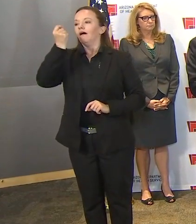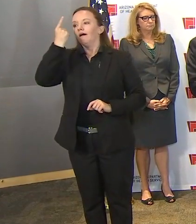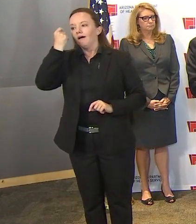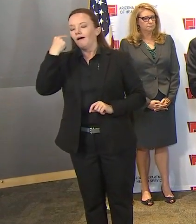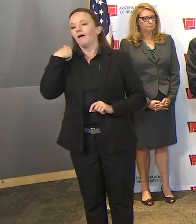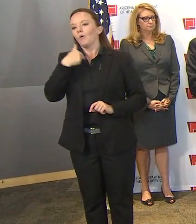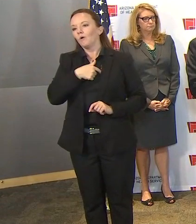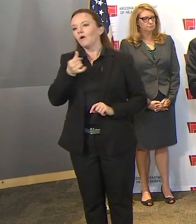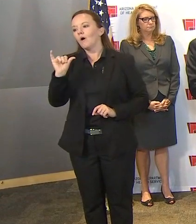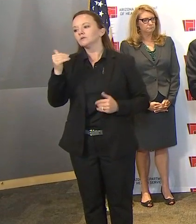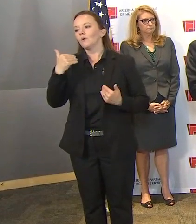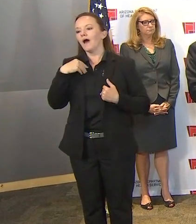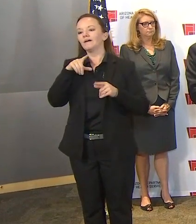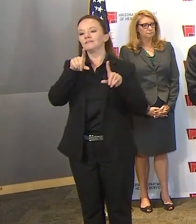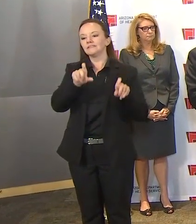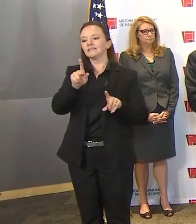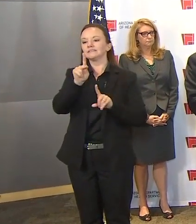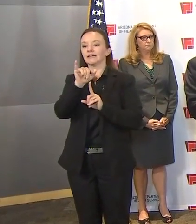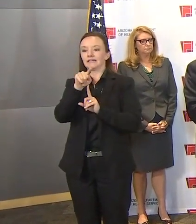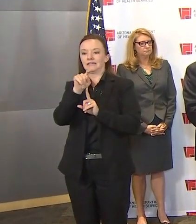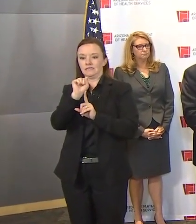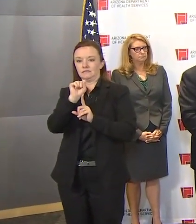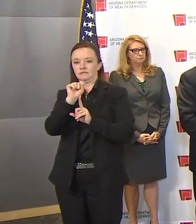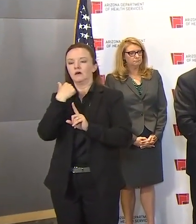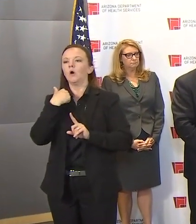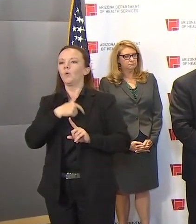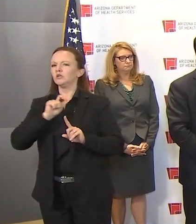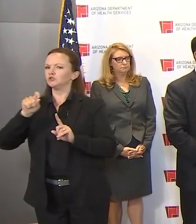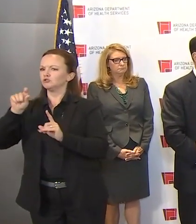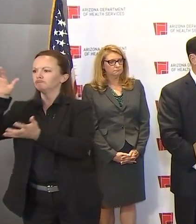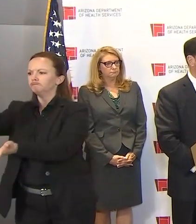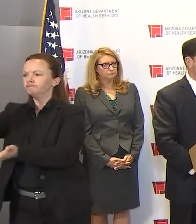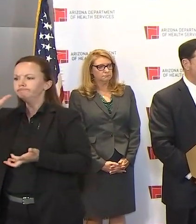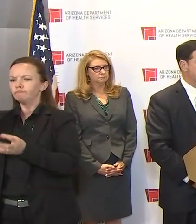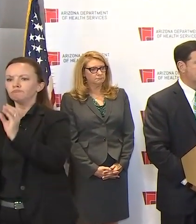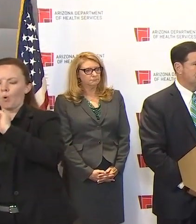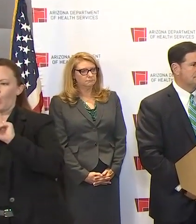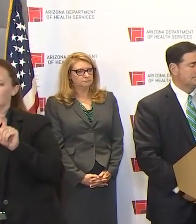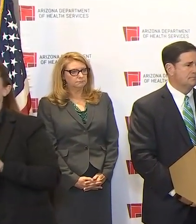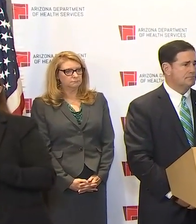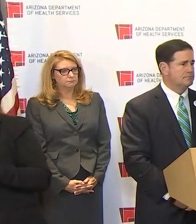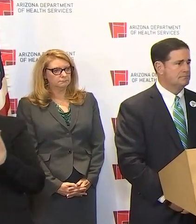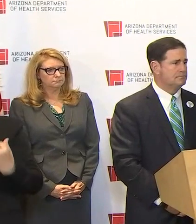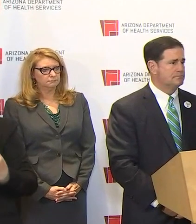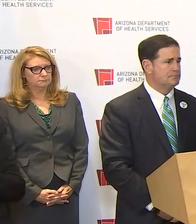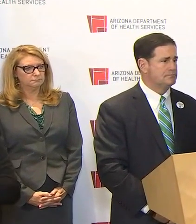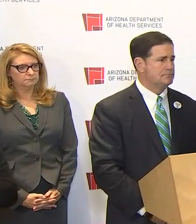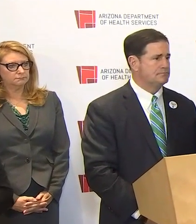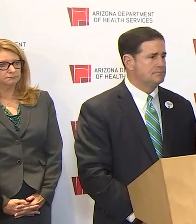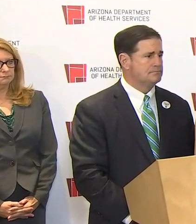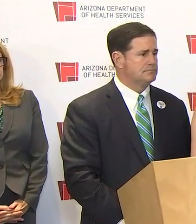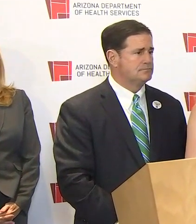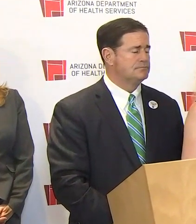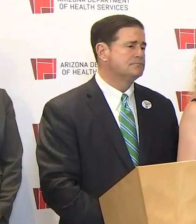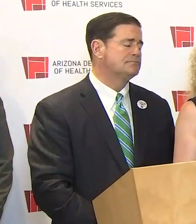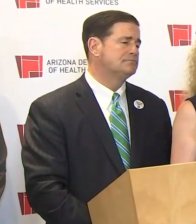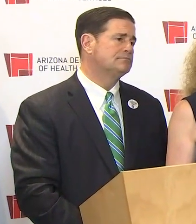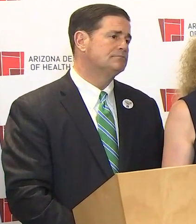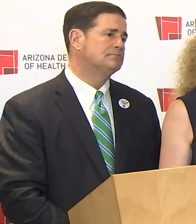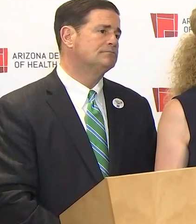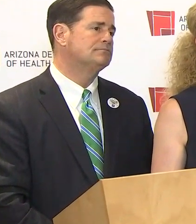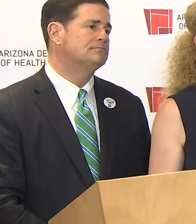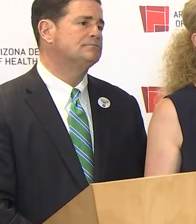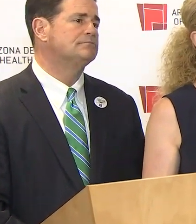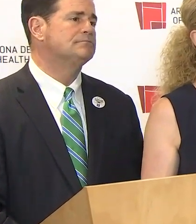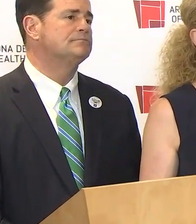we also have test kits. So we are supposed to get more test kits today or tomorrow, but we currently have enough capacity to reach the demand for right now.